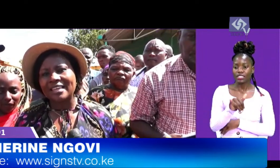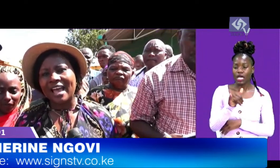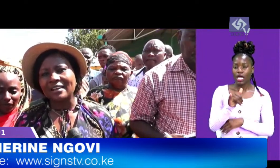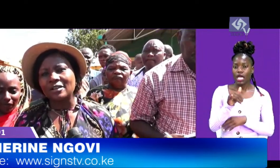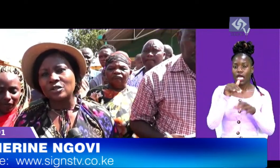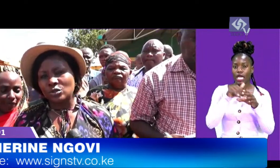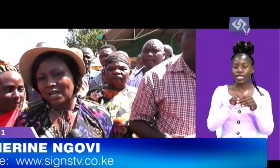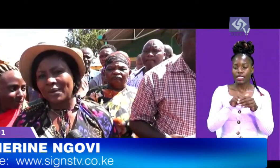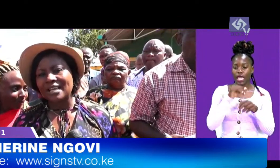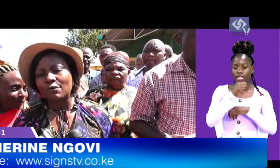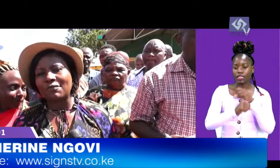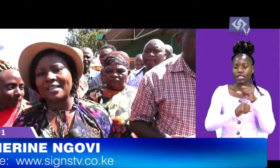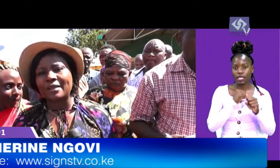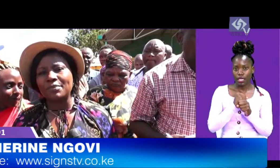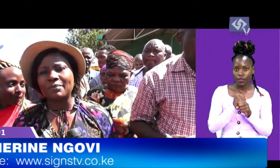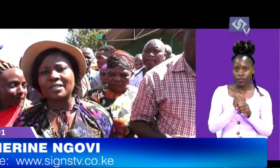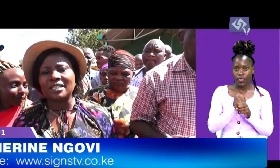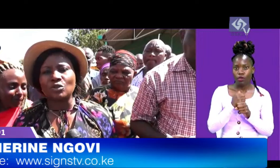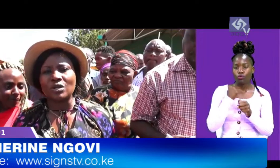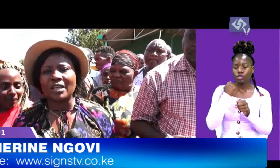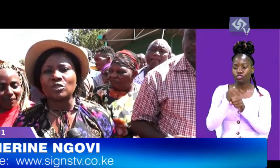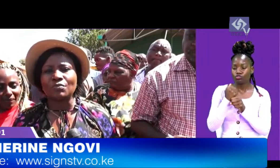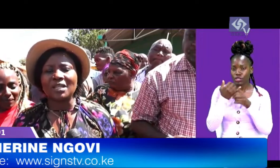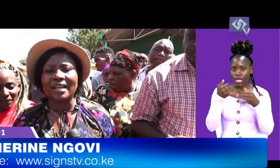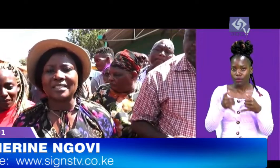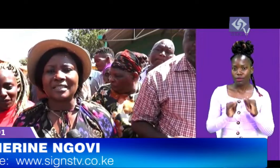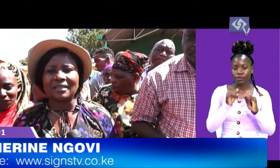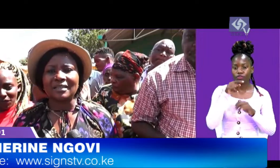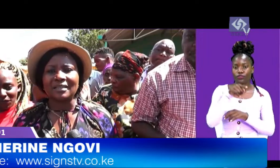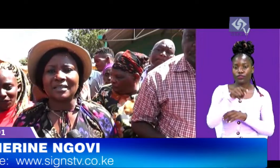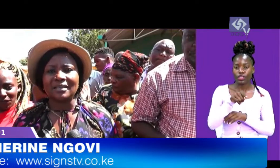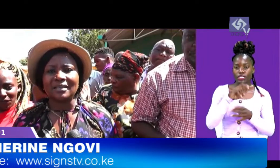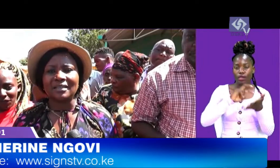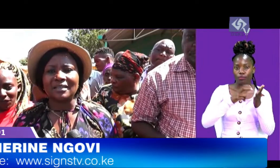year tutaweza kufanya implementation ya hizo miradi.